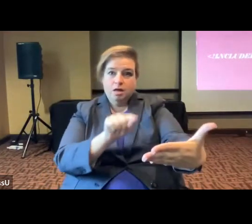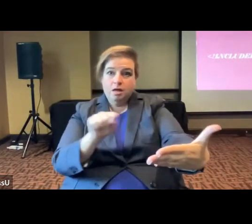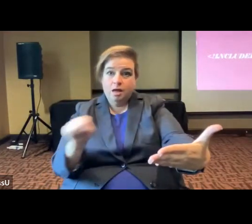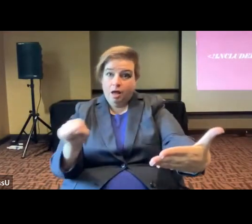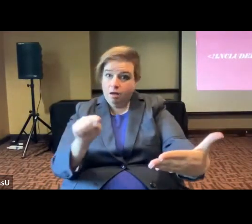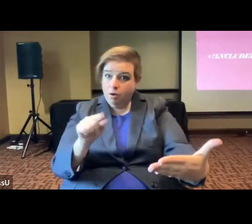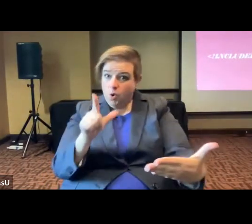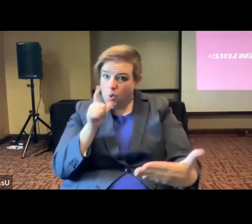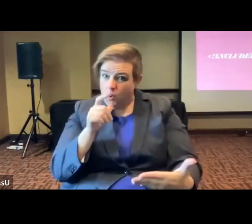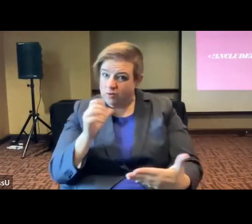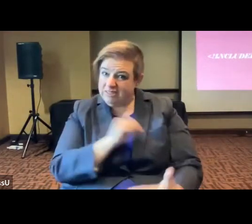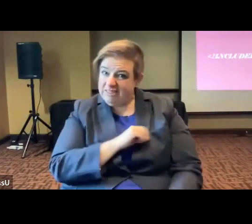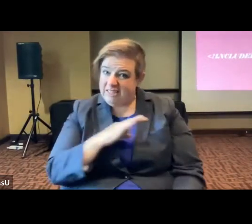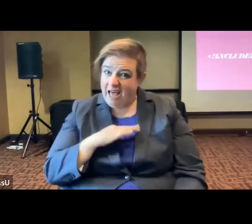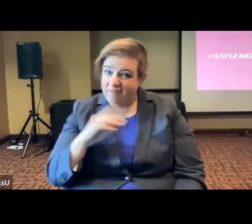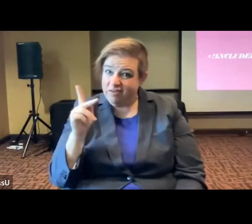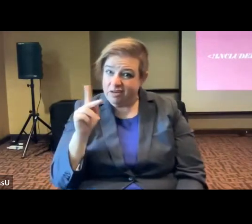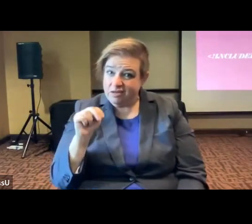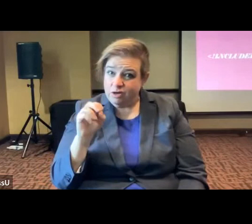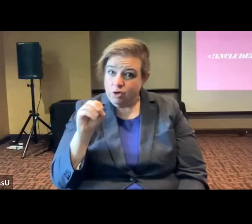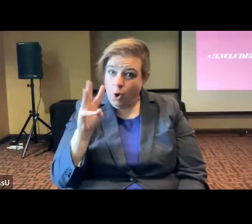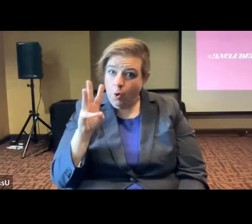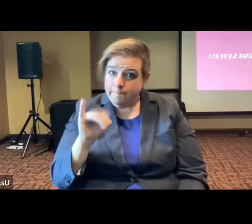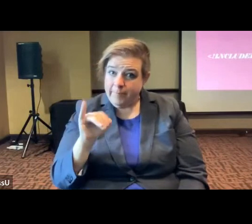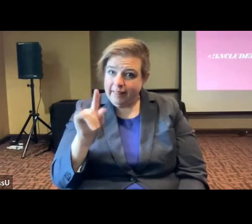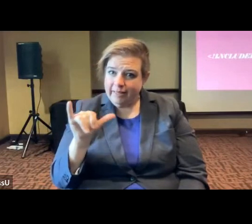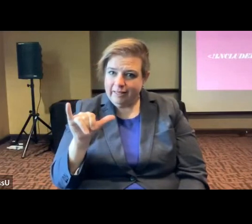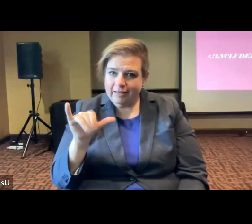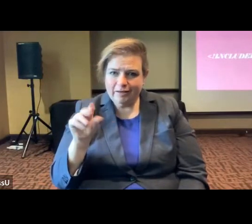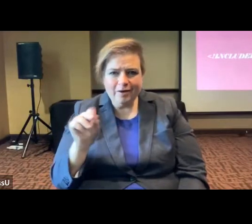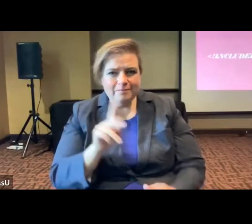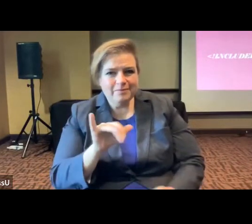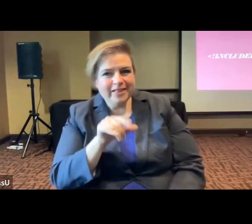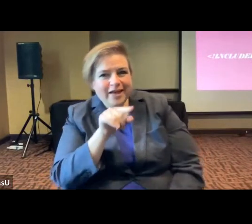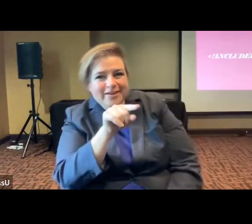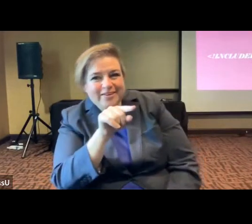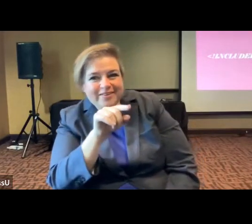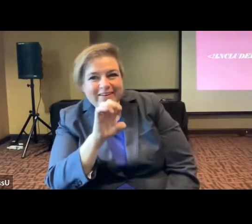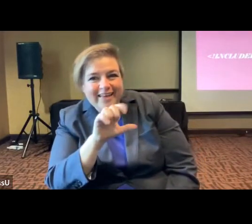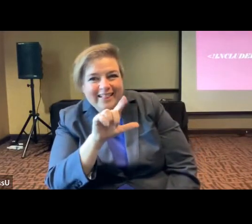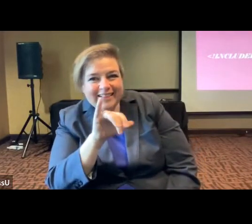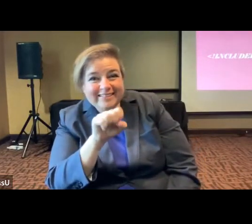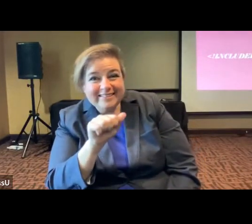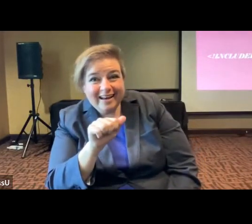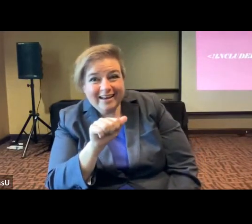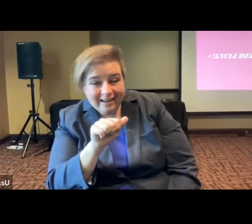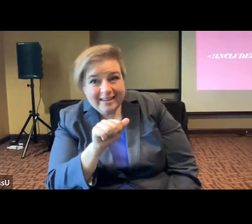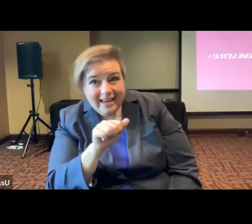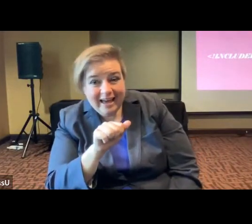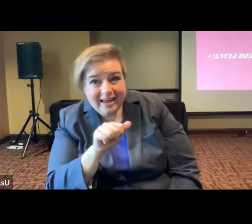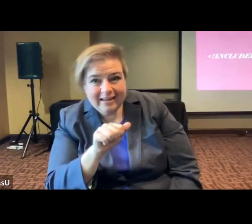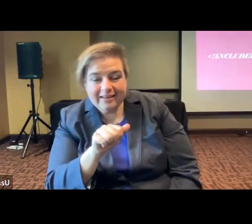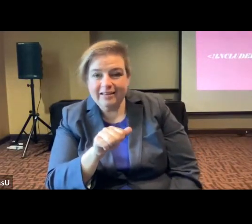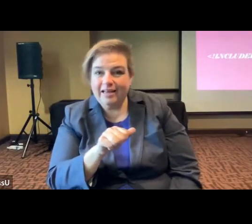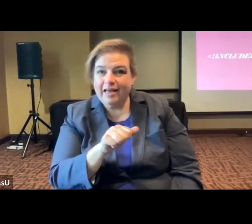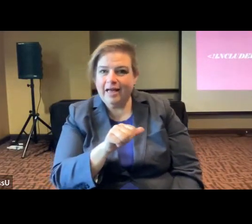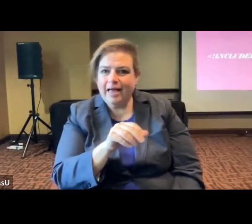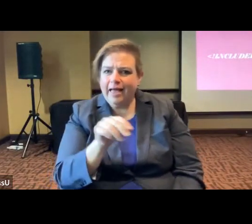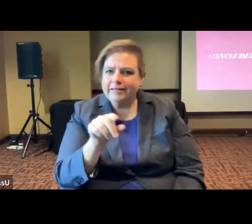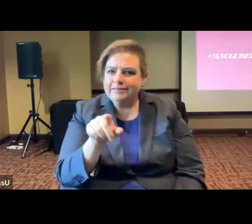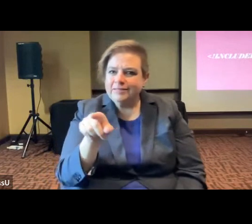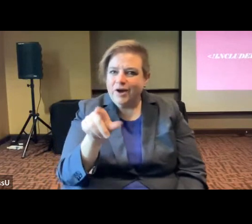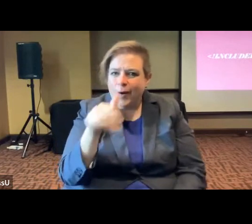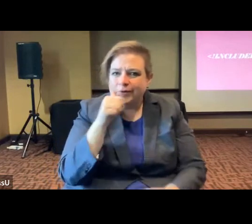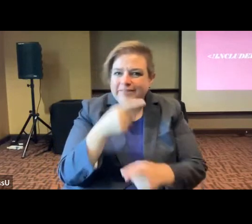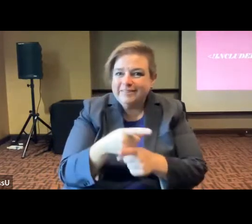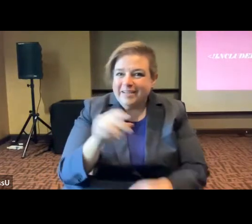Knowbility staff, is it? It's people like Elisa. Yeah. And